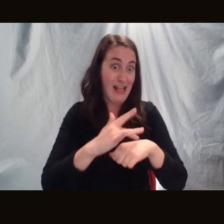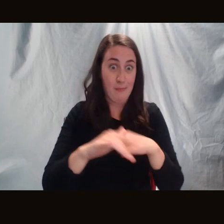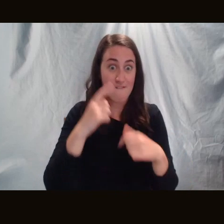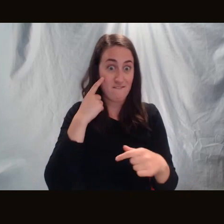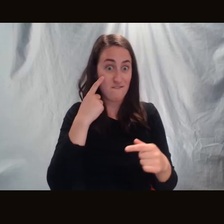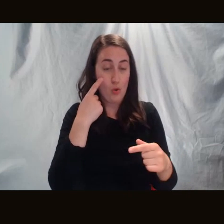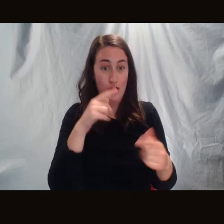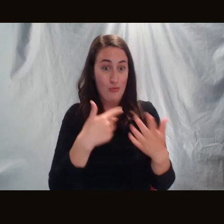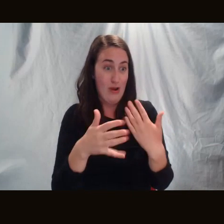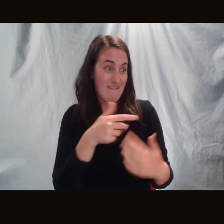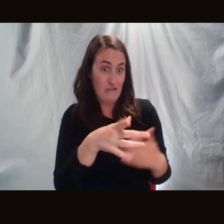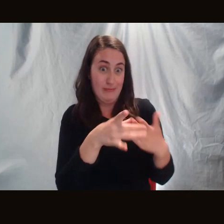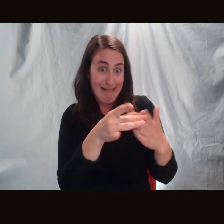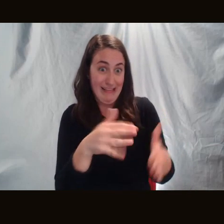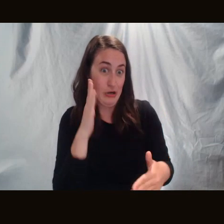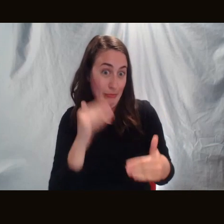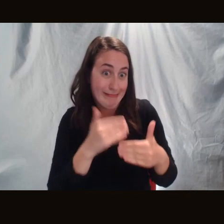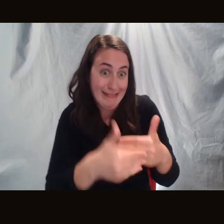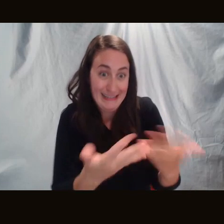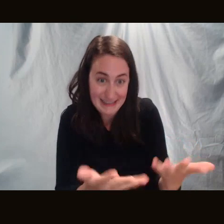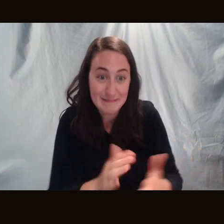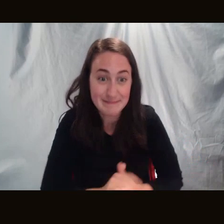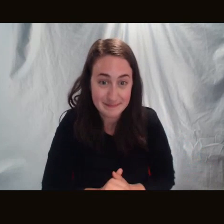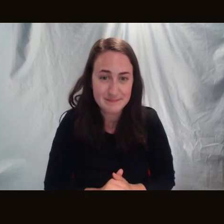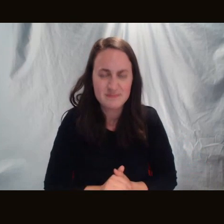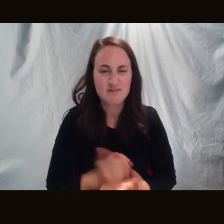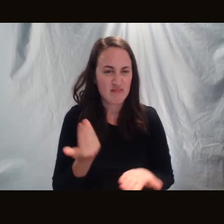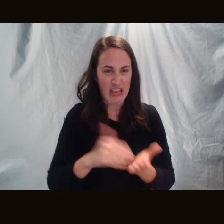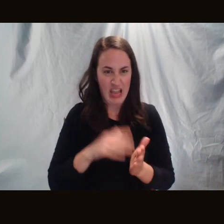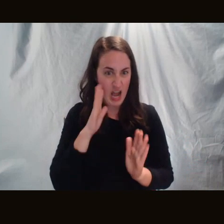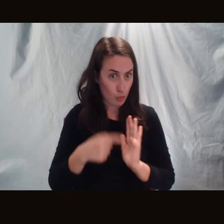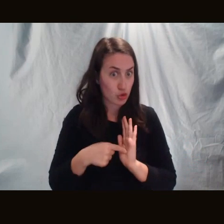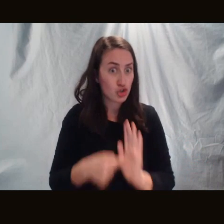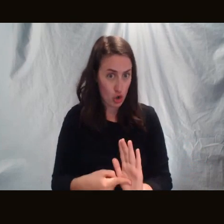leader is deciding to do next. Okay. So one more time.